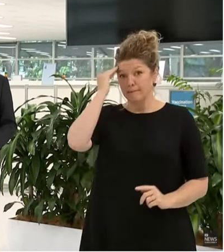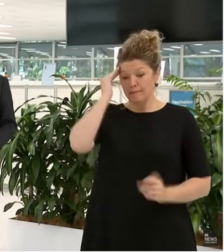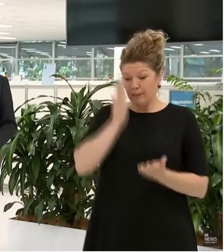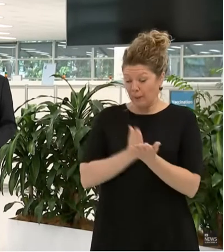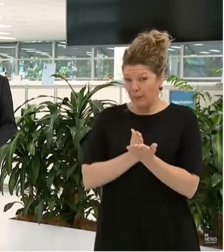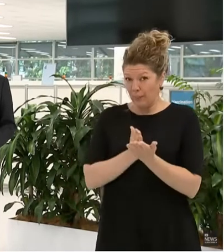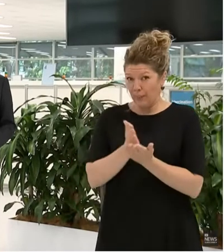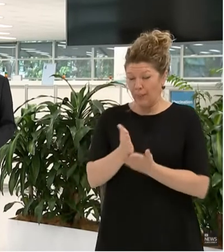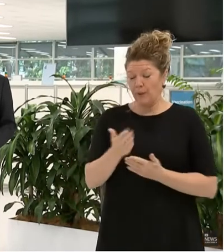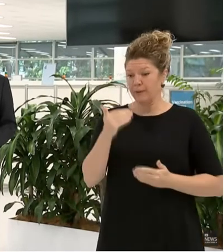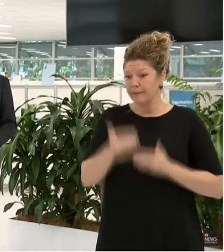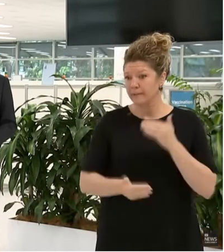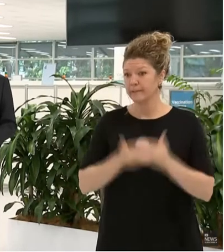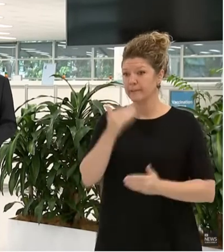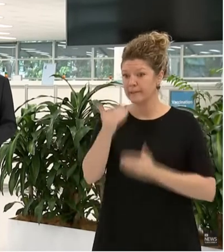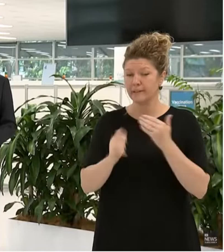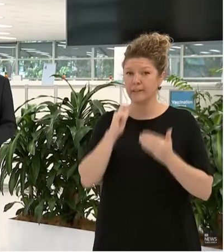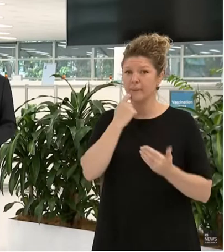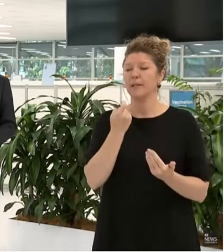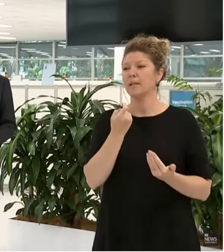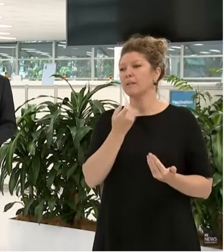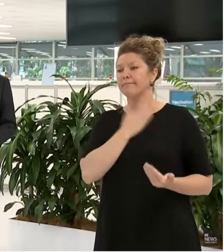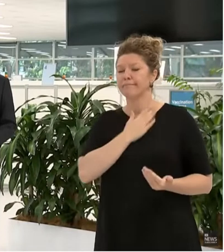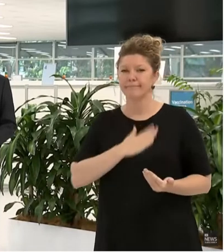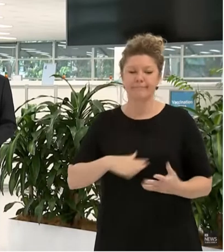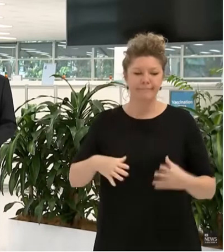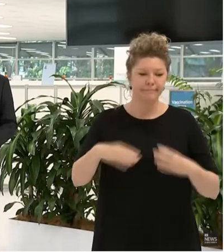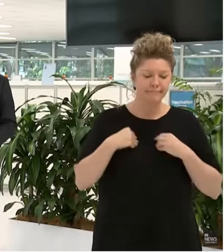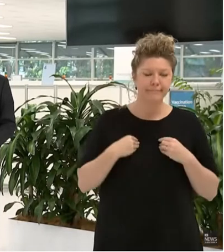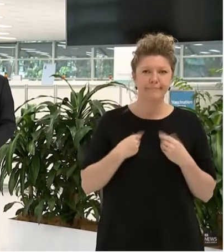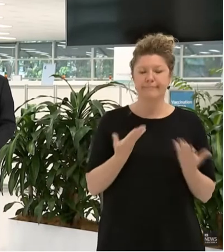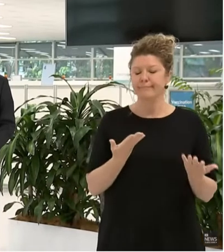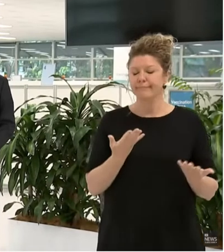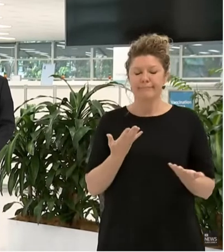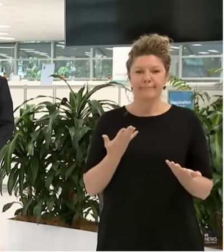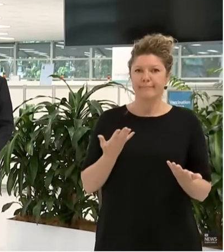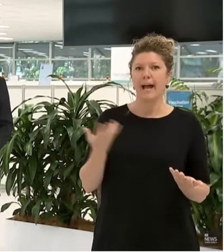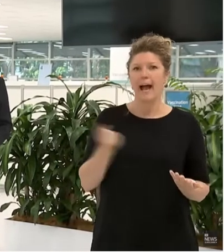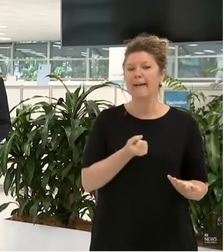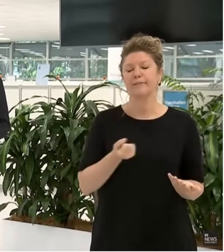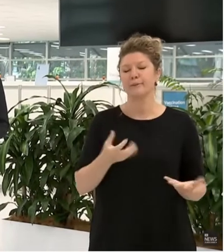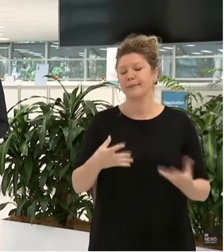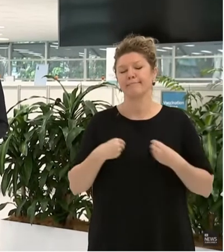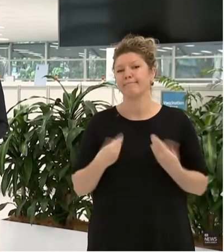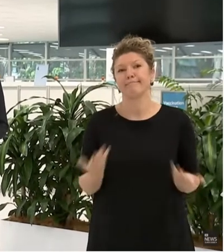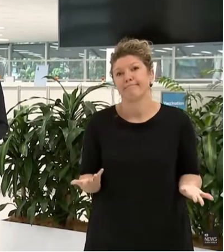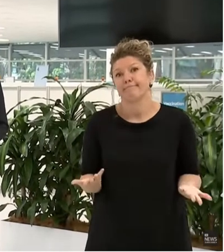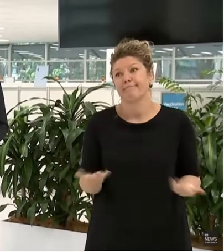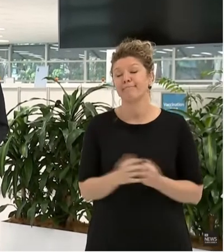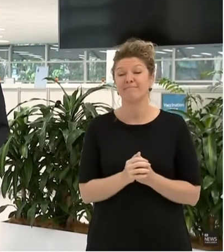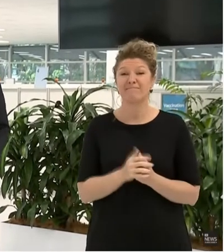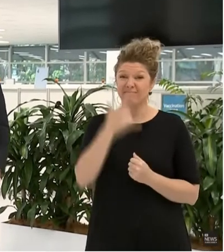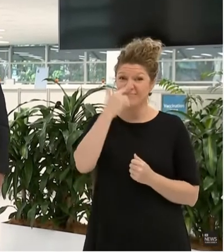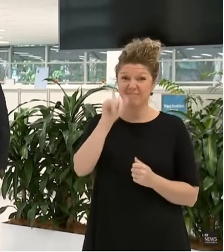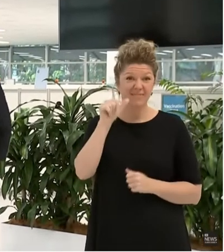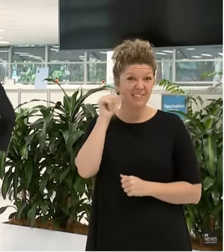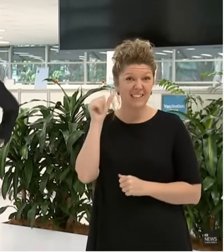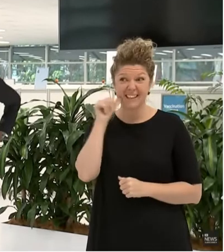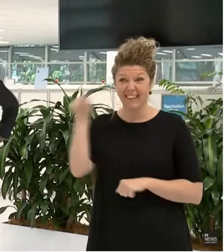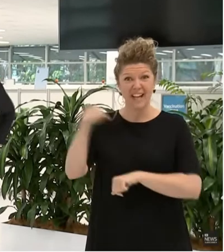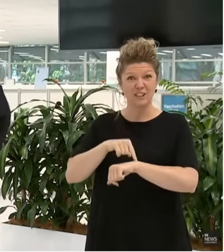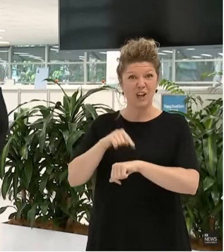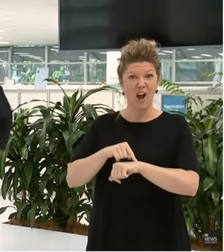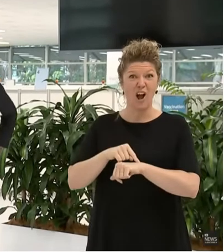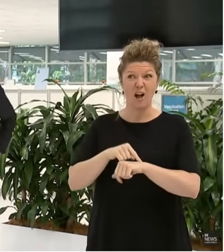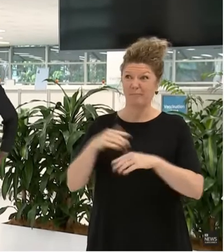no doubt there's going to be inconvenience. And there are many people right across our state and right across the country yesterday who were isolating at a time of